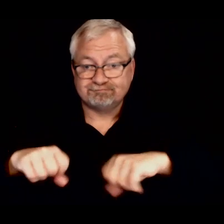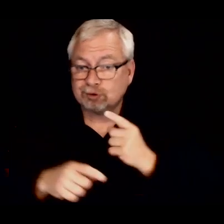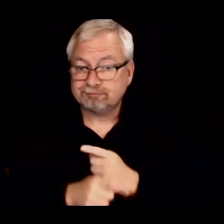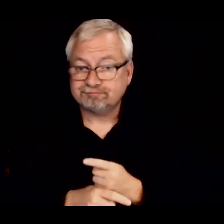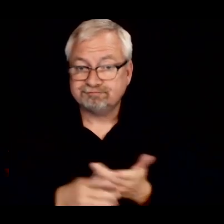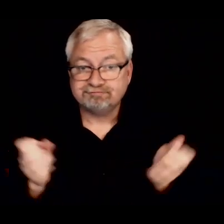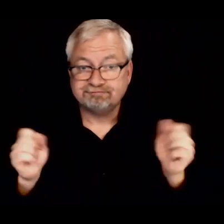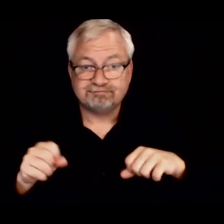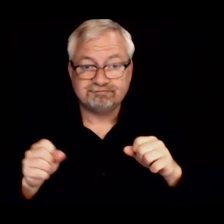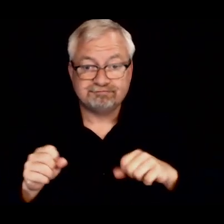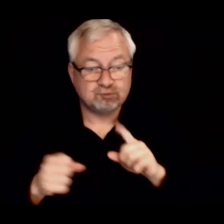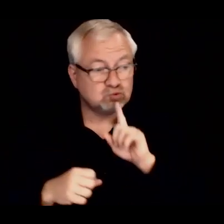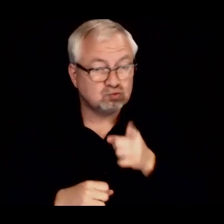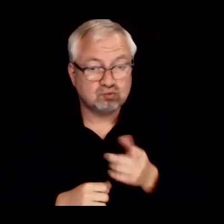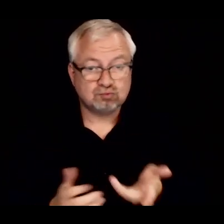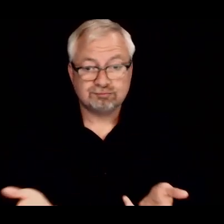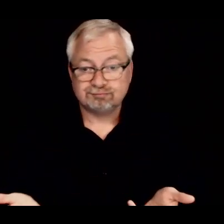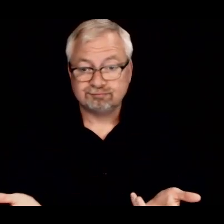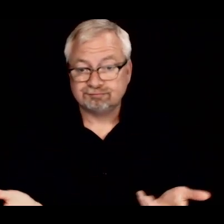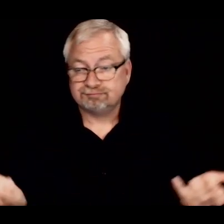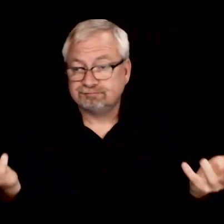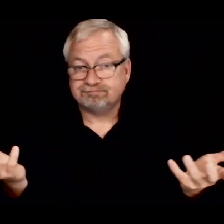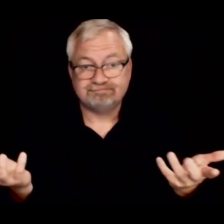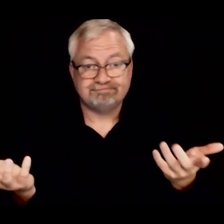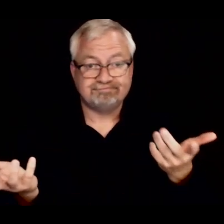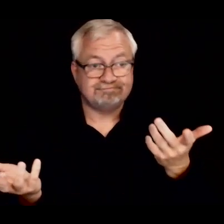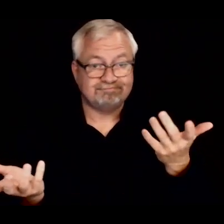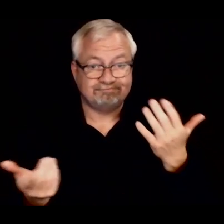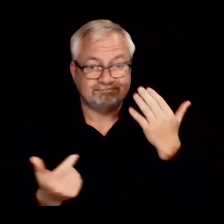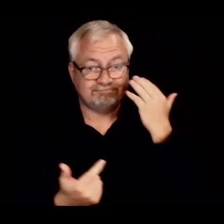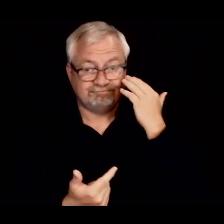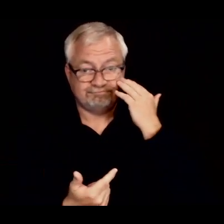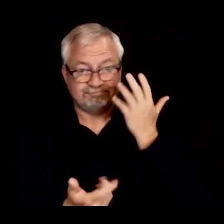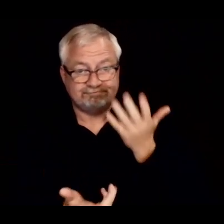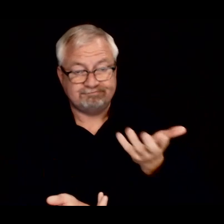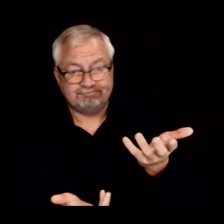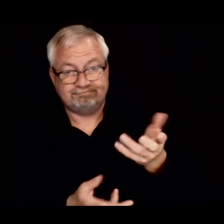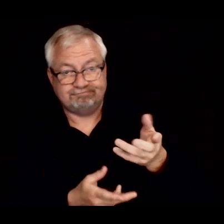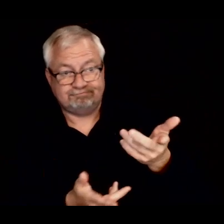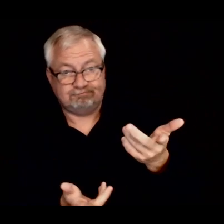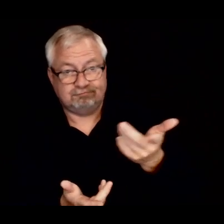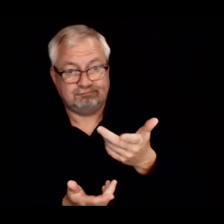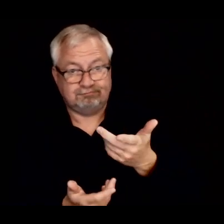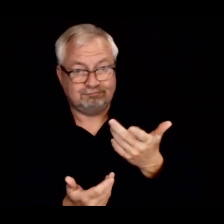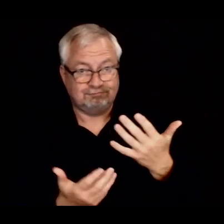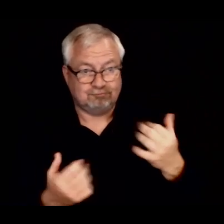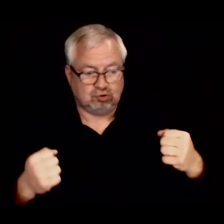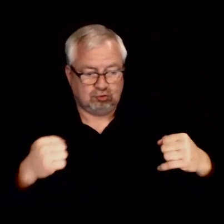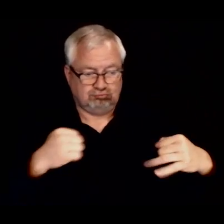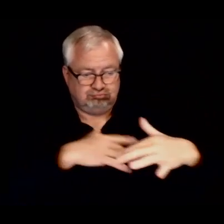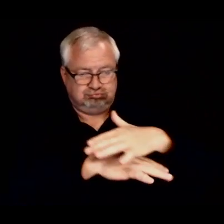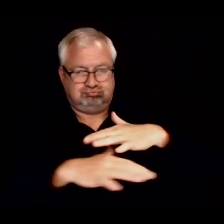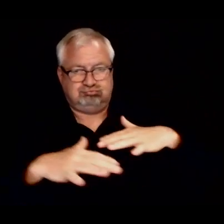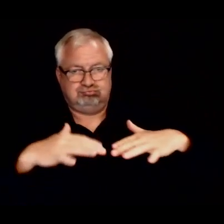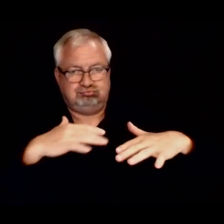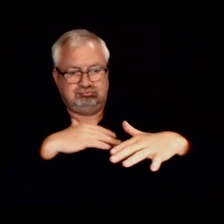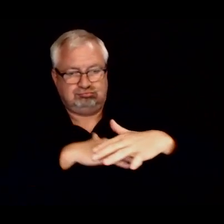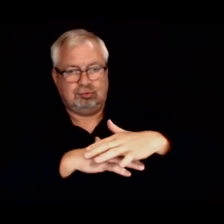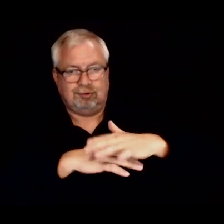true that there seem to be converging concerns here, that many of the folks